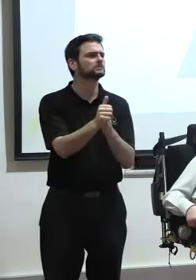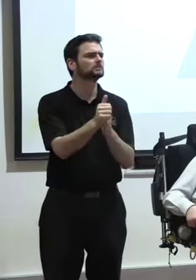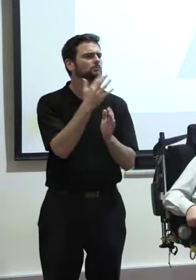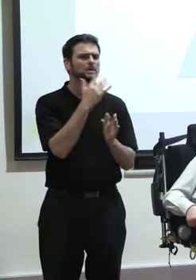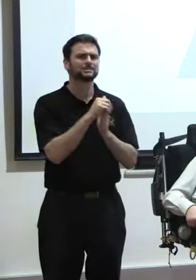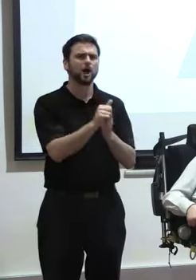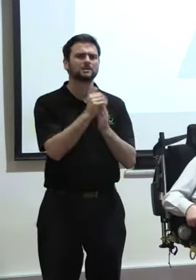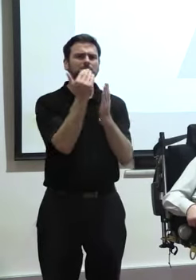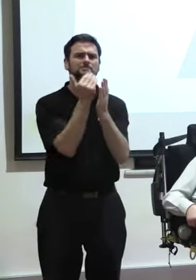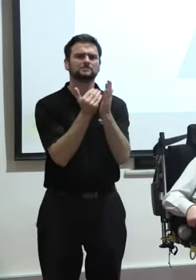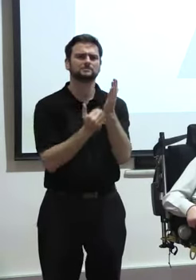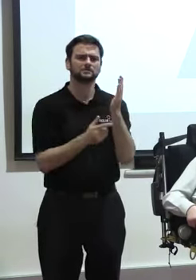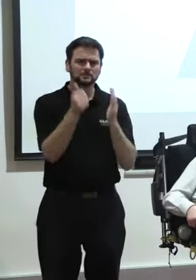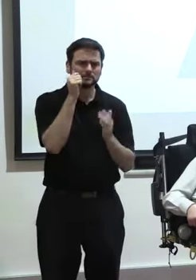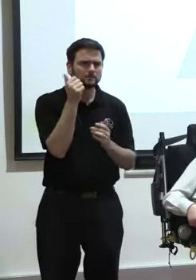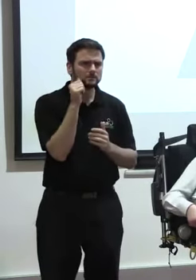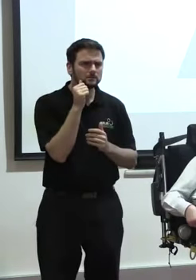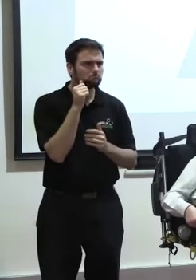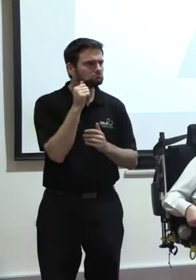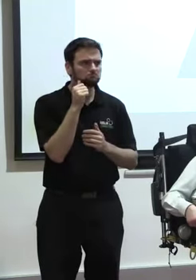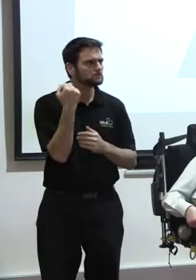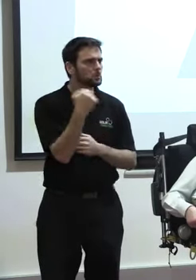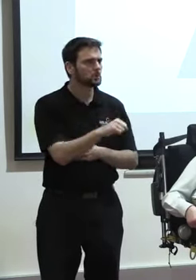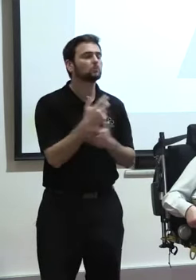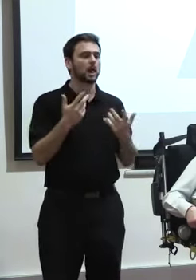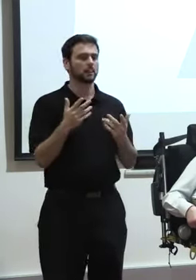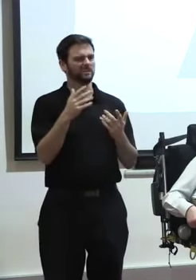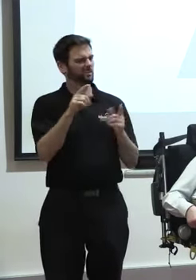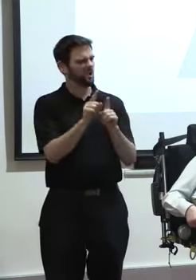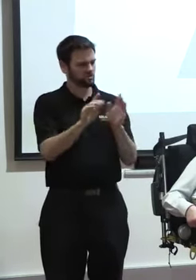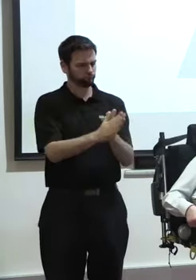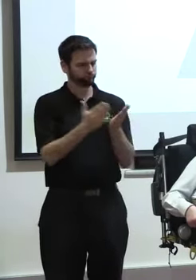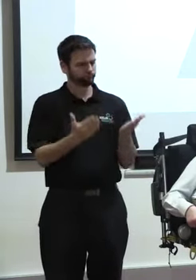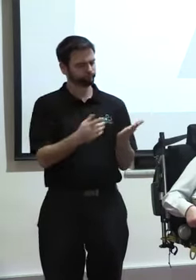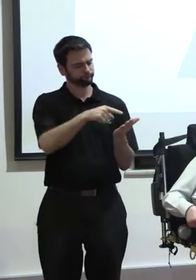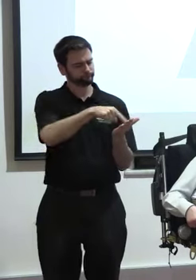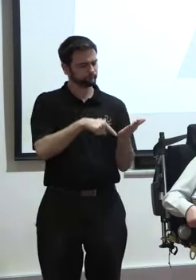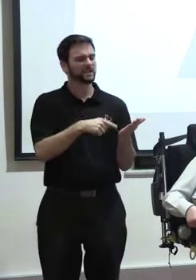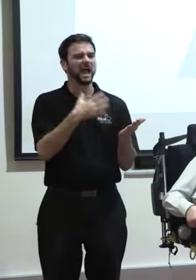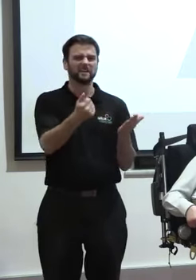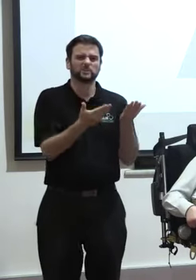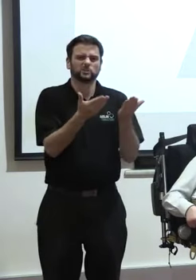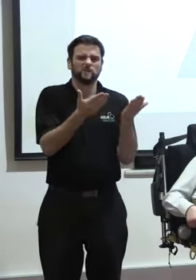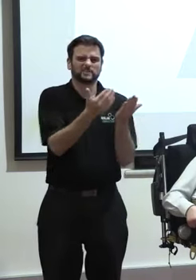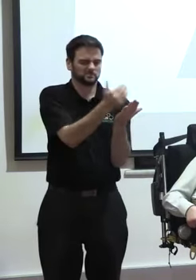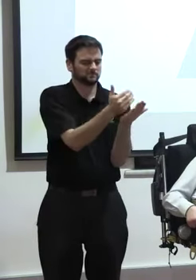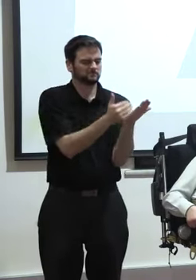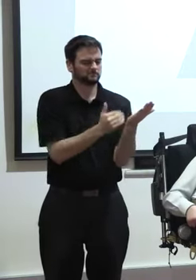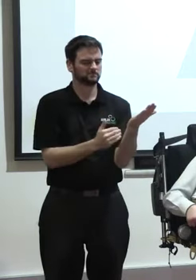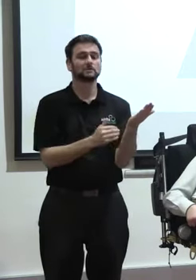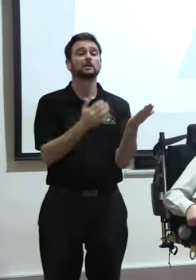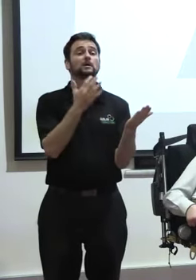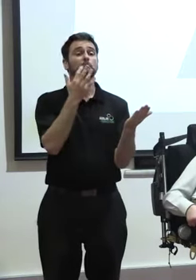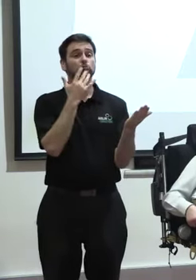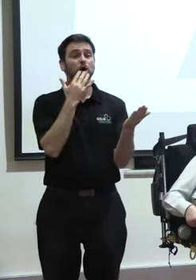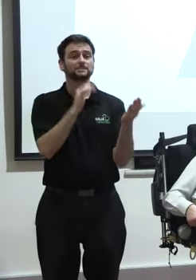the price, what a maximum price that providers can charge for certain services. So personal care has a